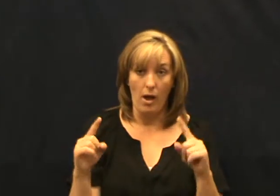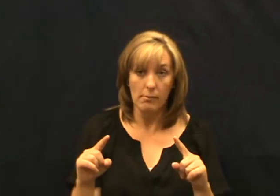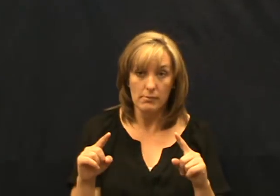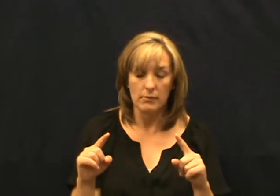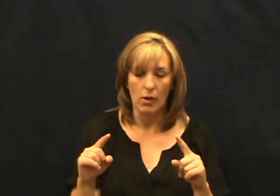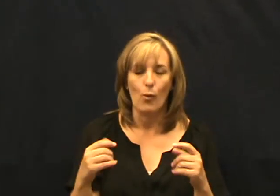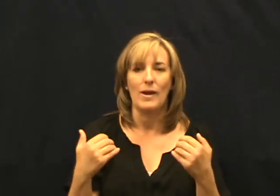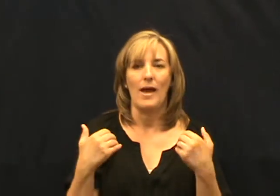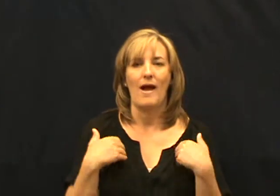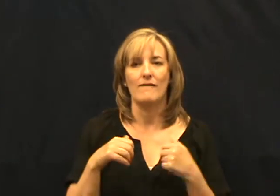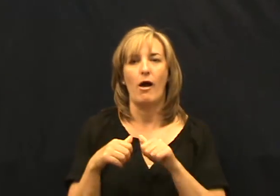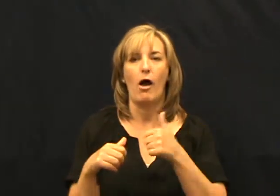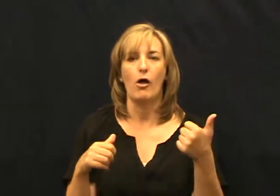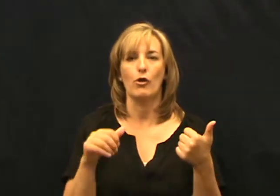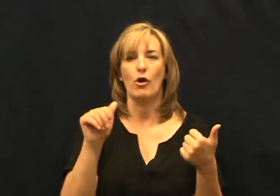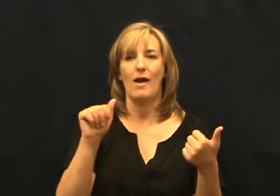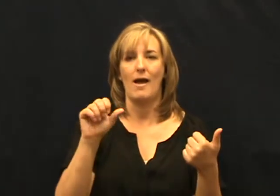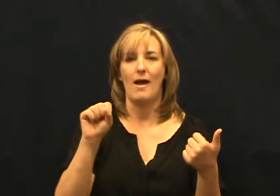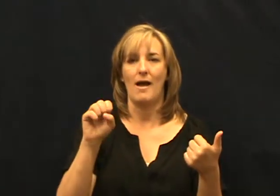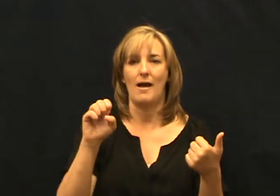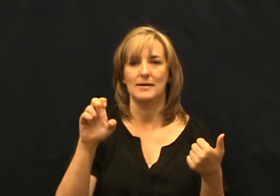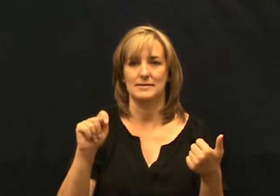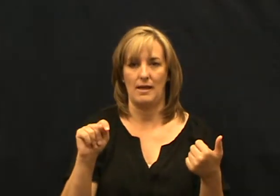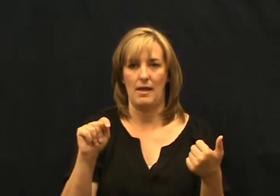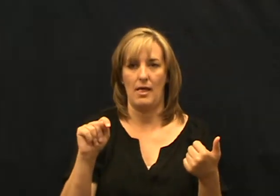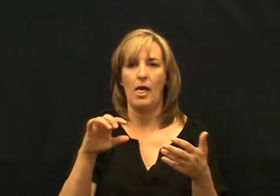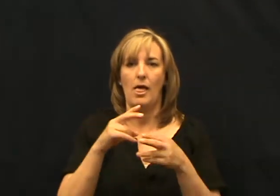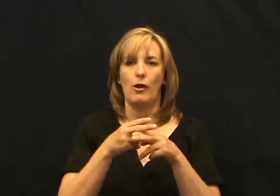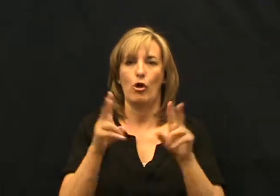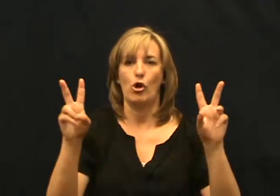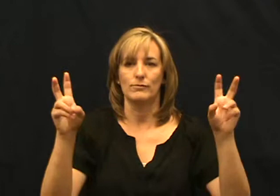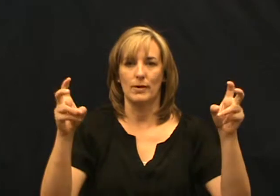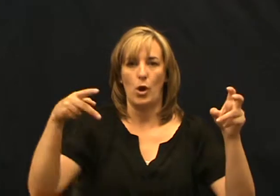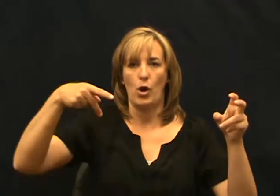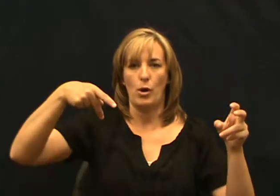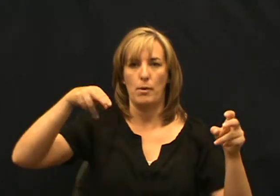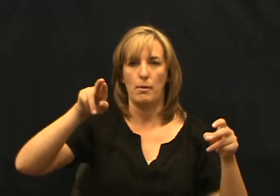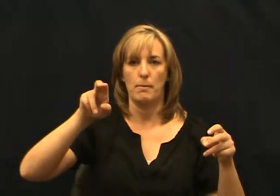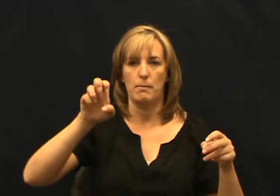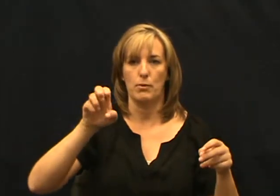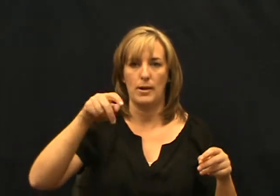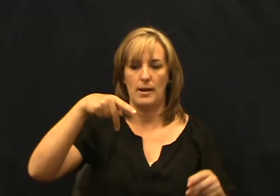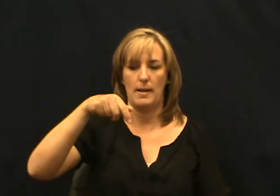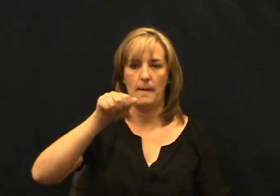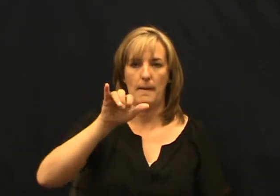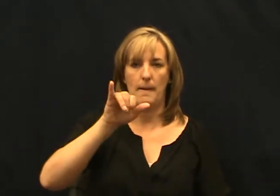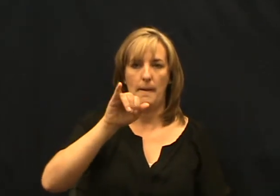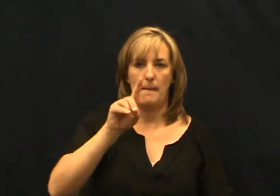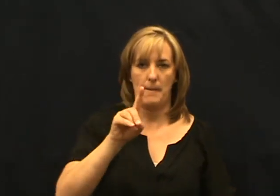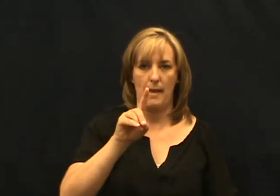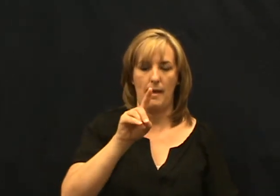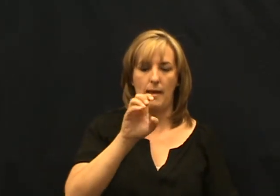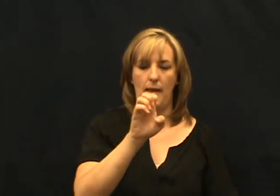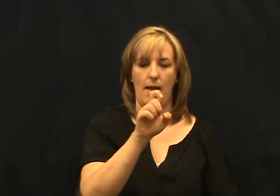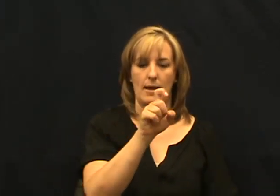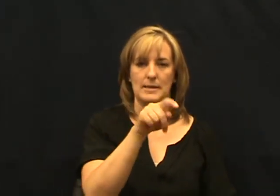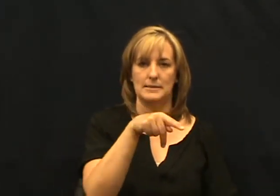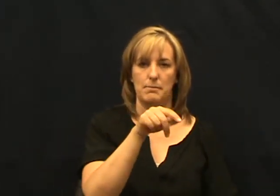asset that we call prepaid expenses because we have prepaid for expenses that we haven't yet